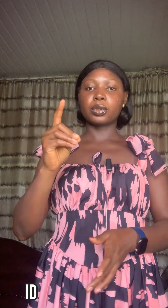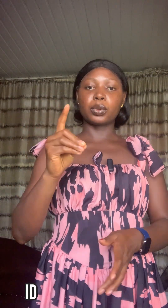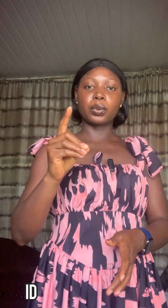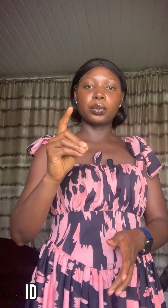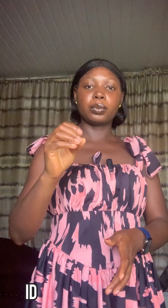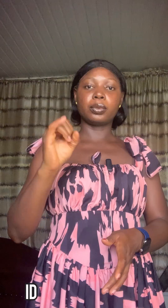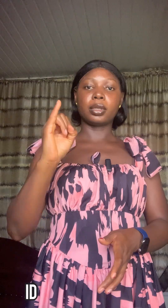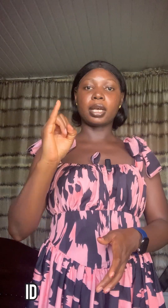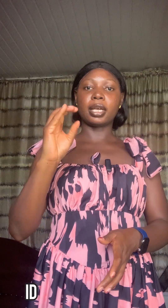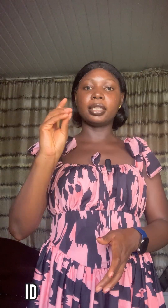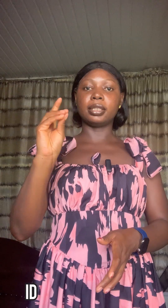So ID.